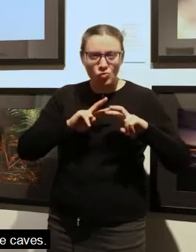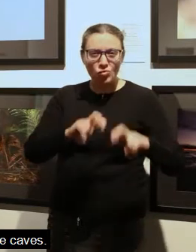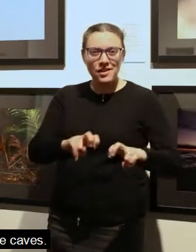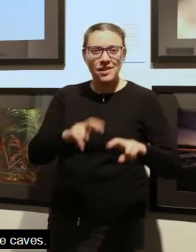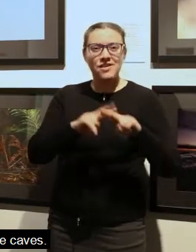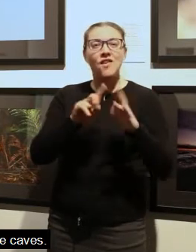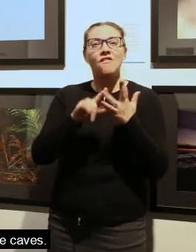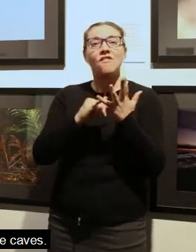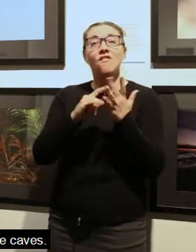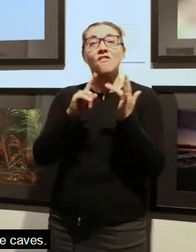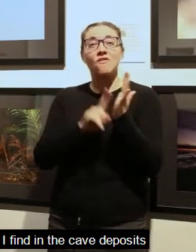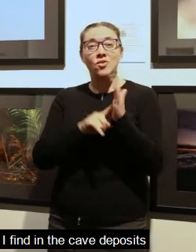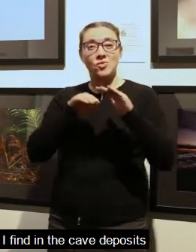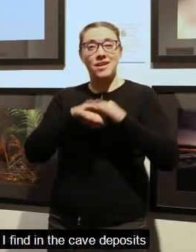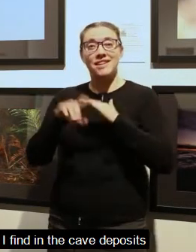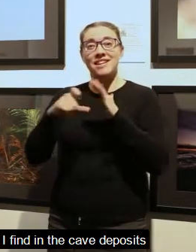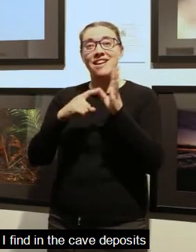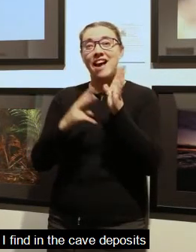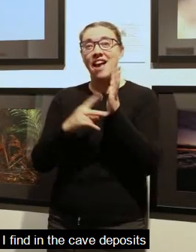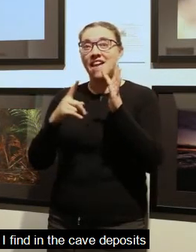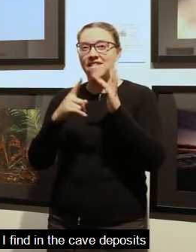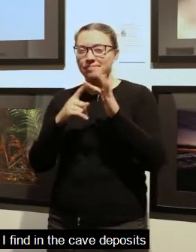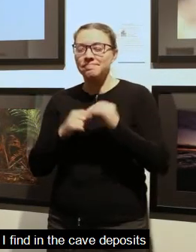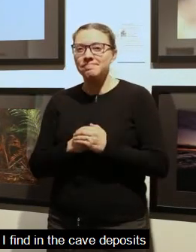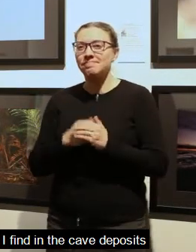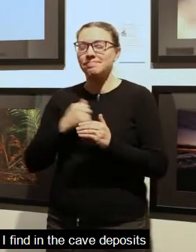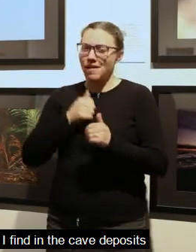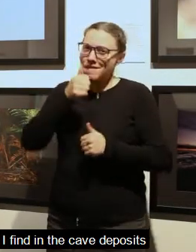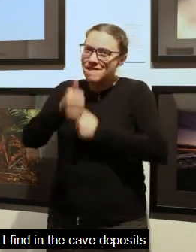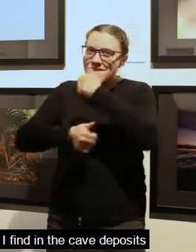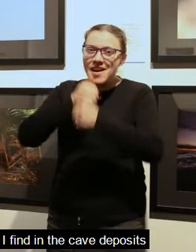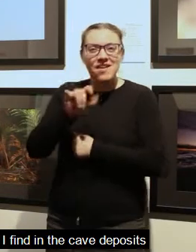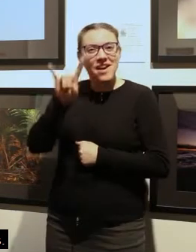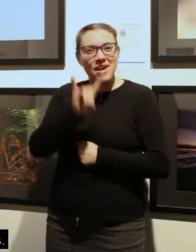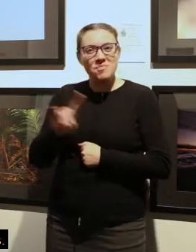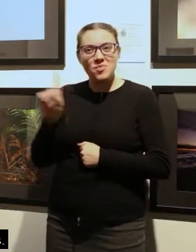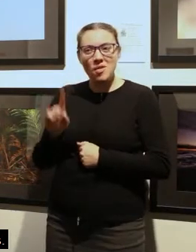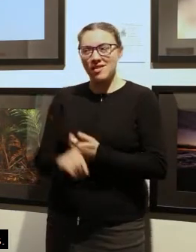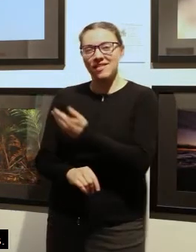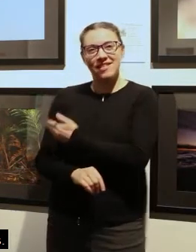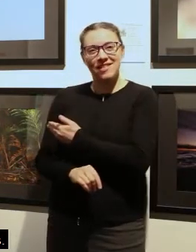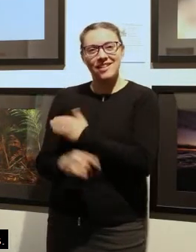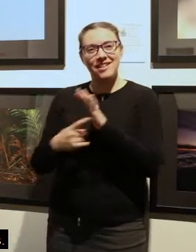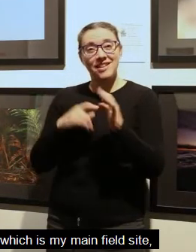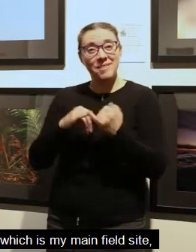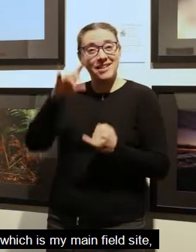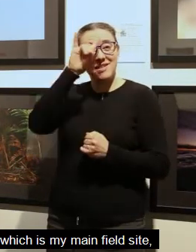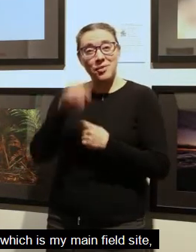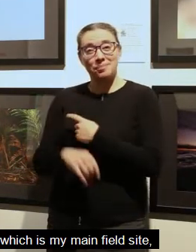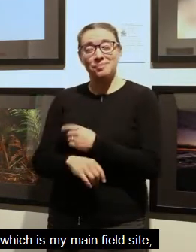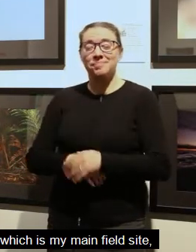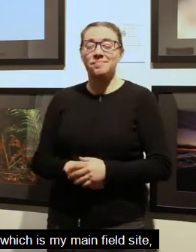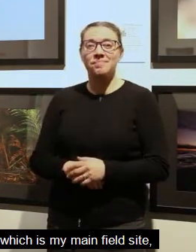say I love caves. And one of my favourite animals that I find in the cave deposits is the devils.